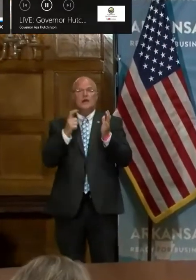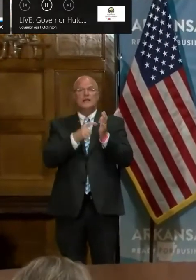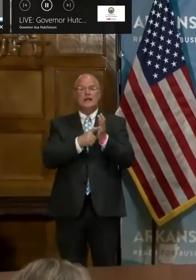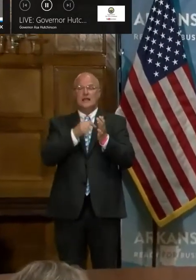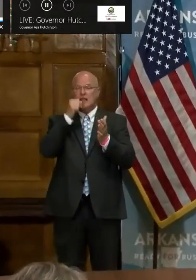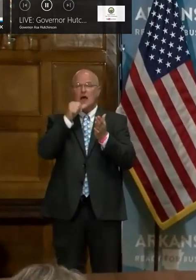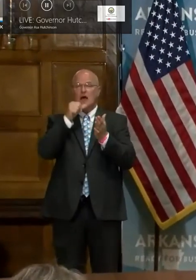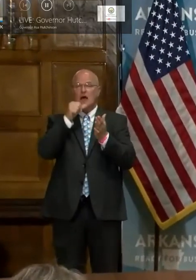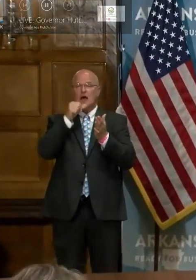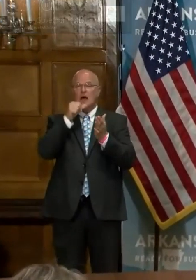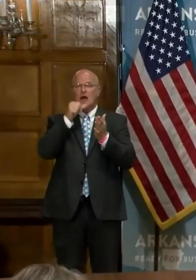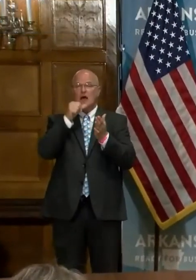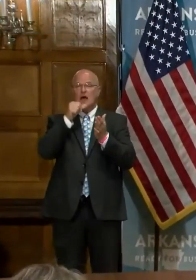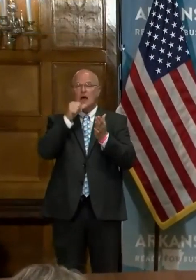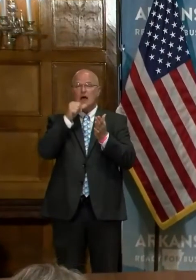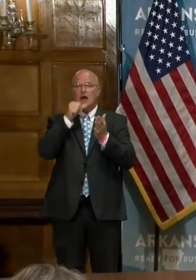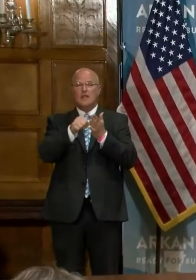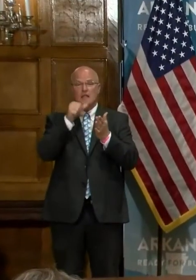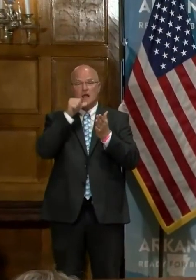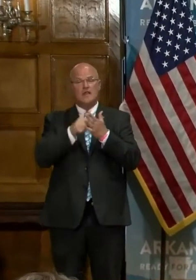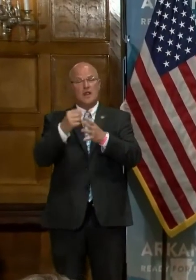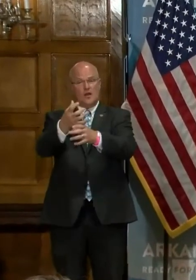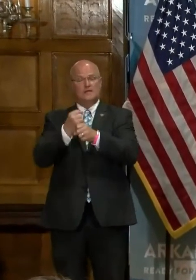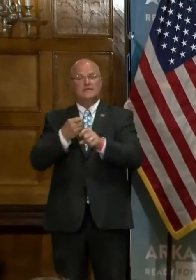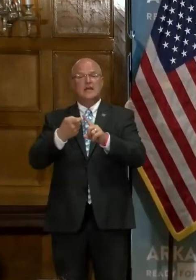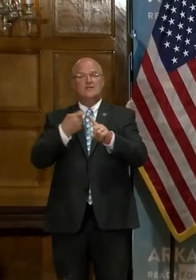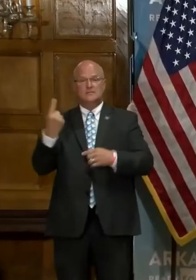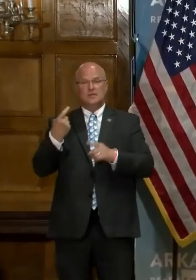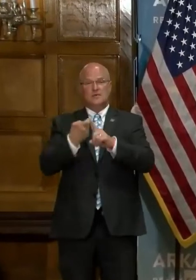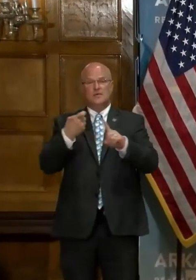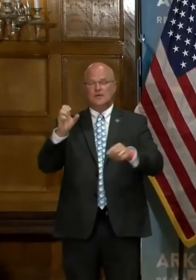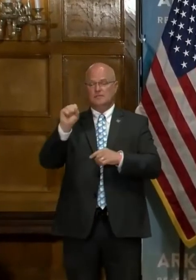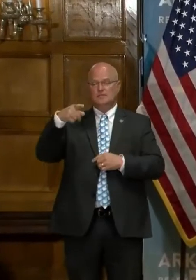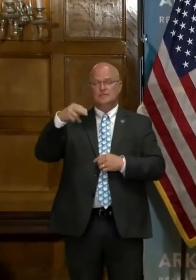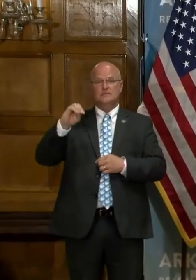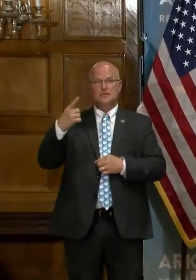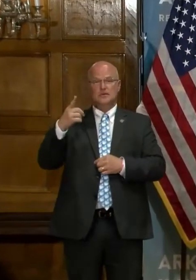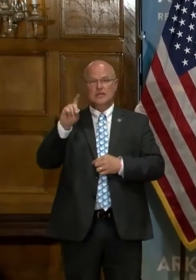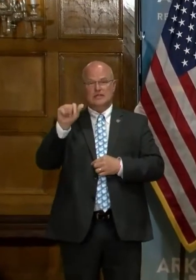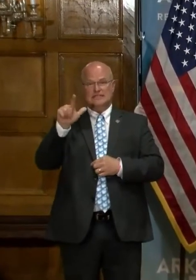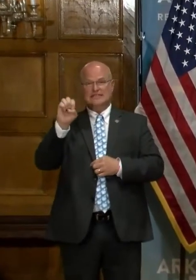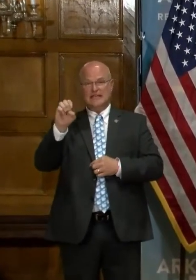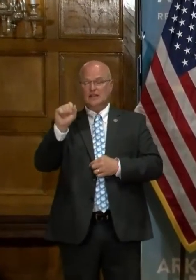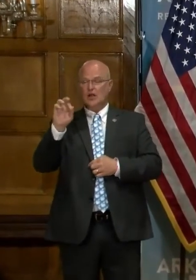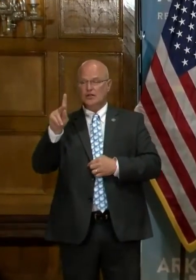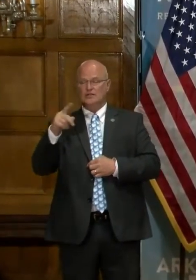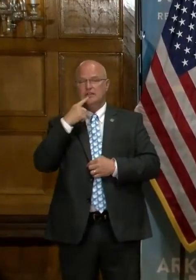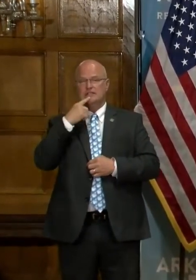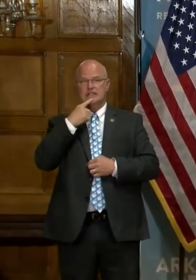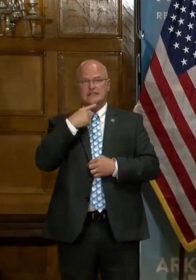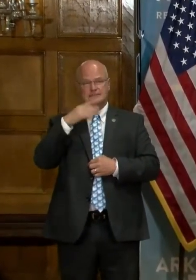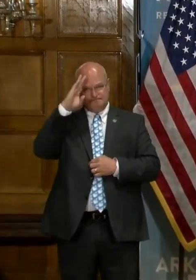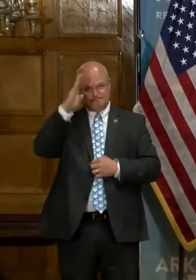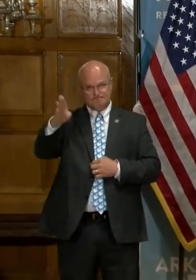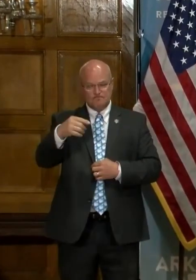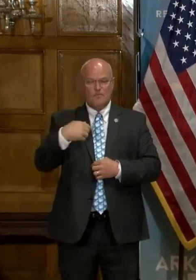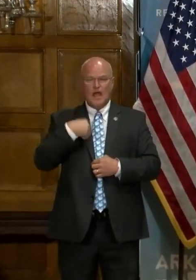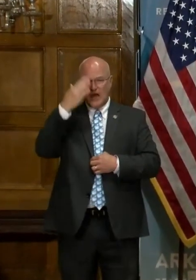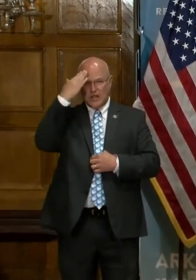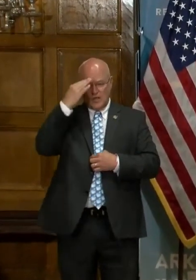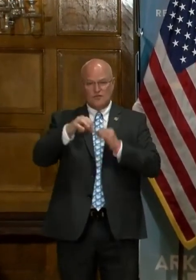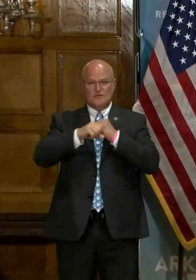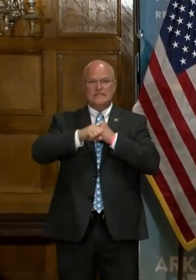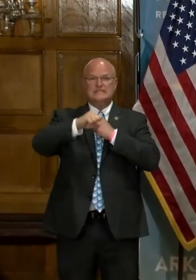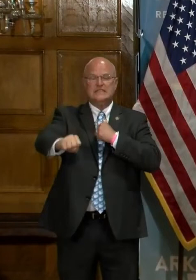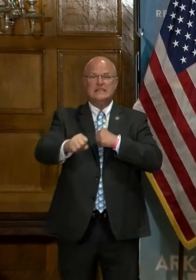recognize a letter that I received from someone from Springdale, Arkansas, that says, "Sir, I know that you have extended